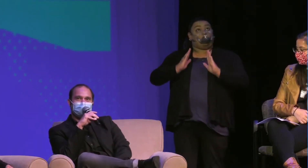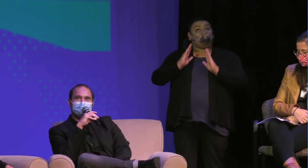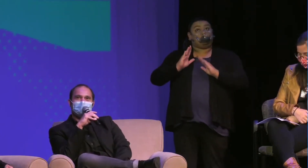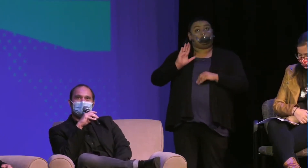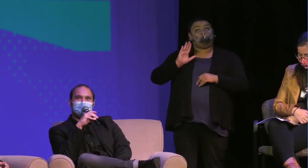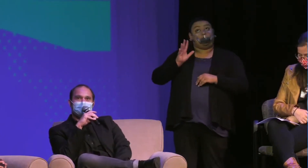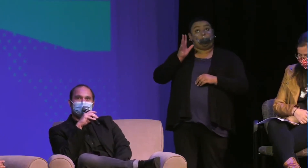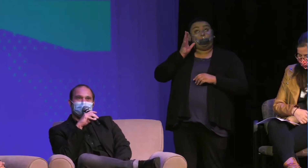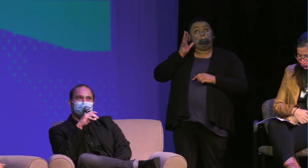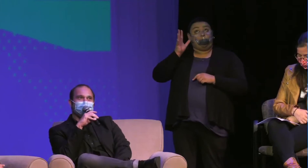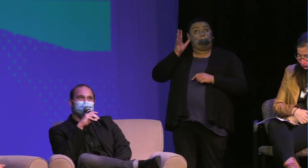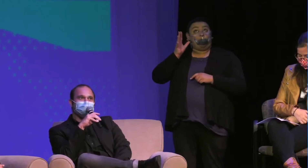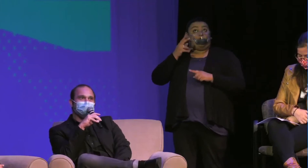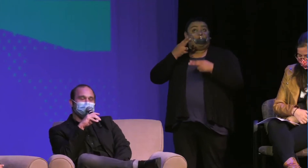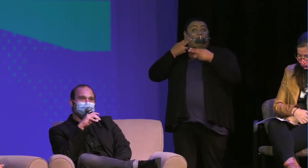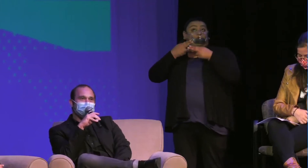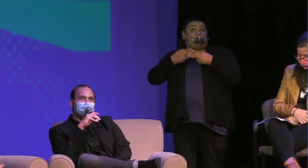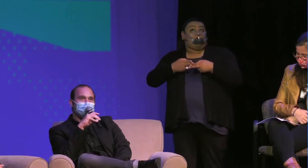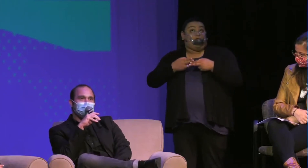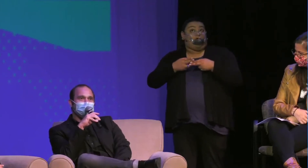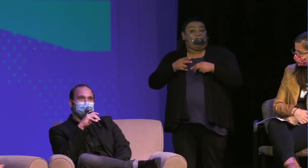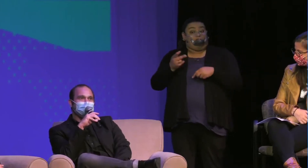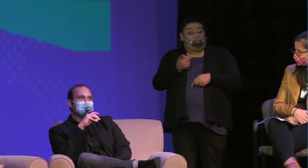codependent. So